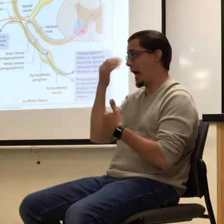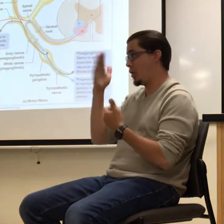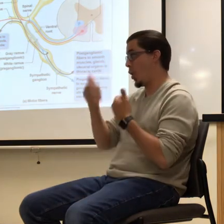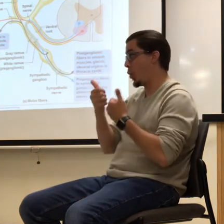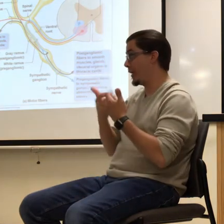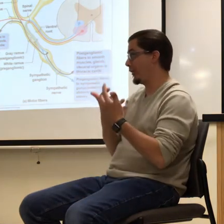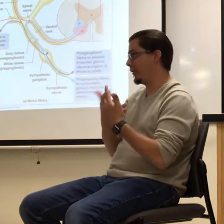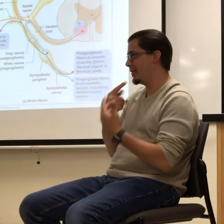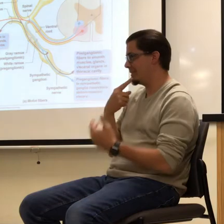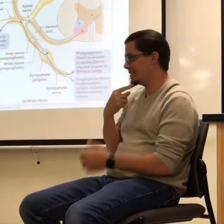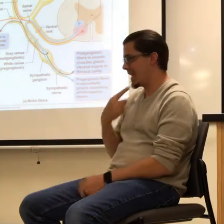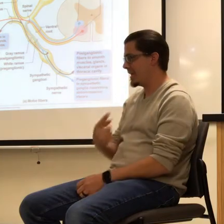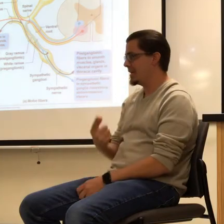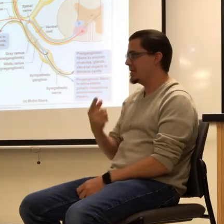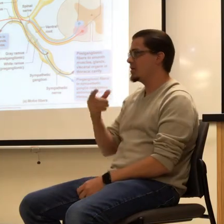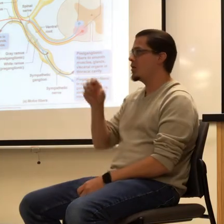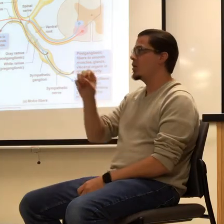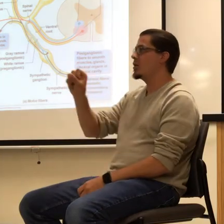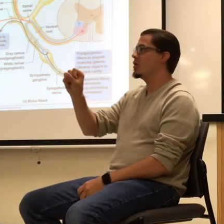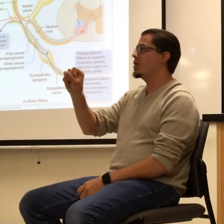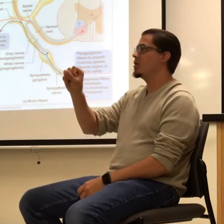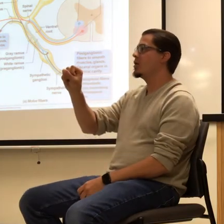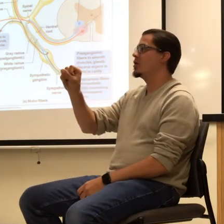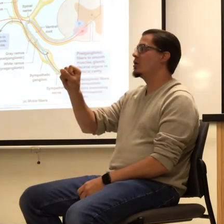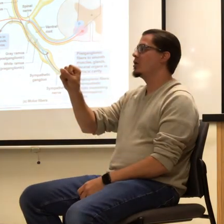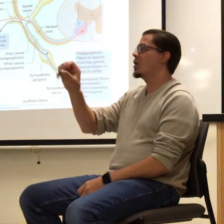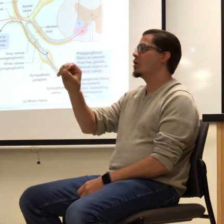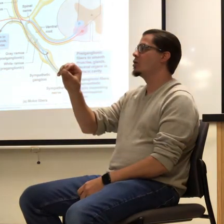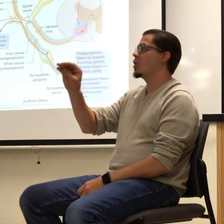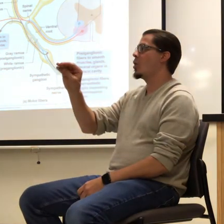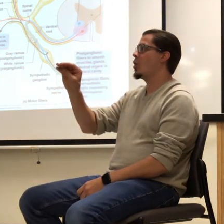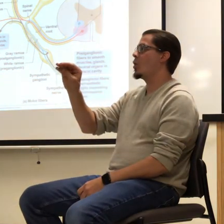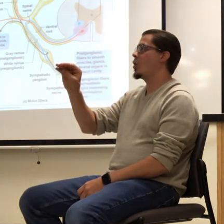there's somatic motor, SM,